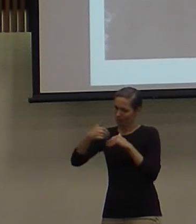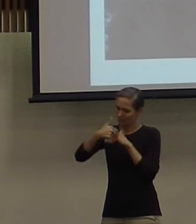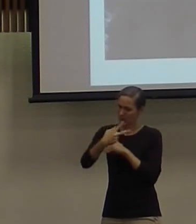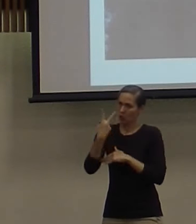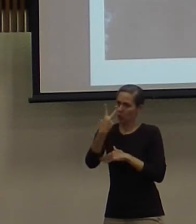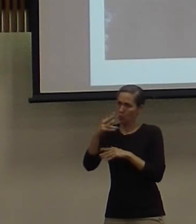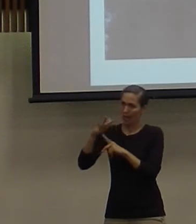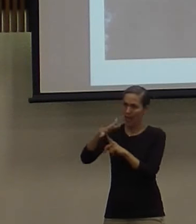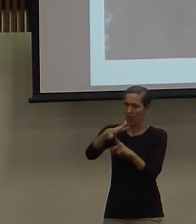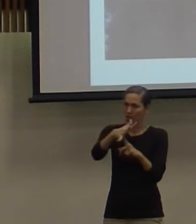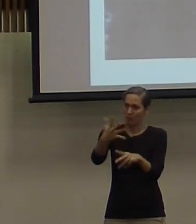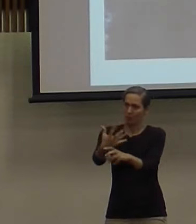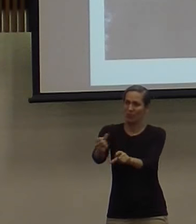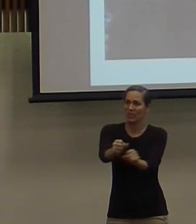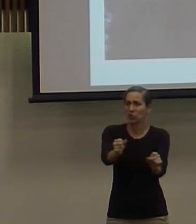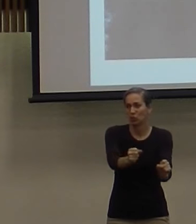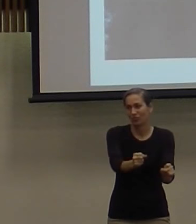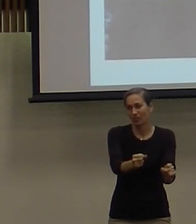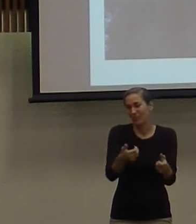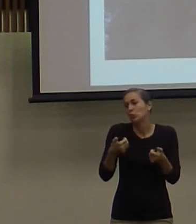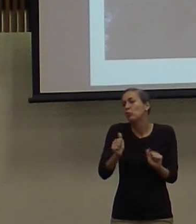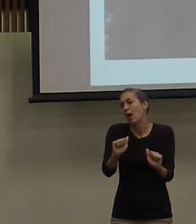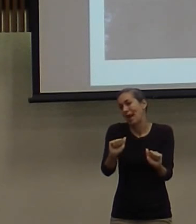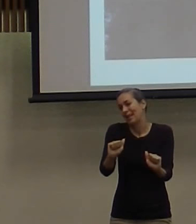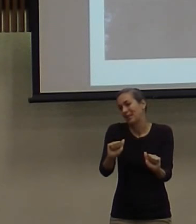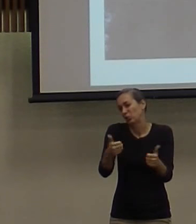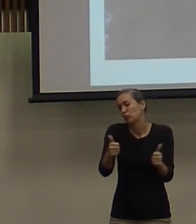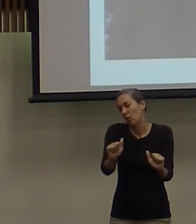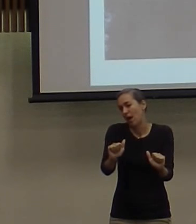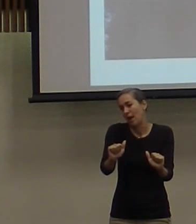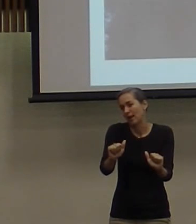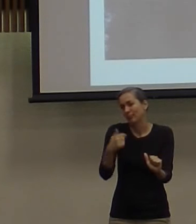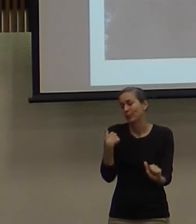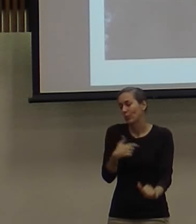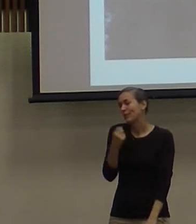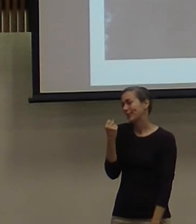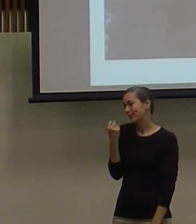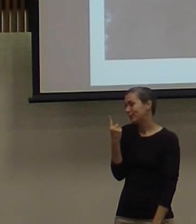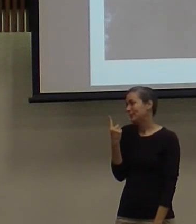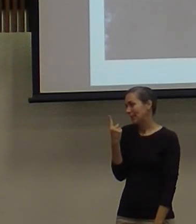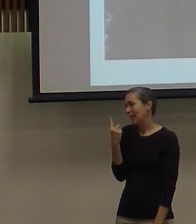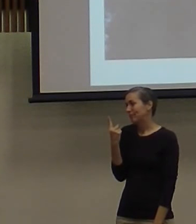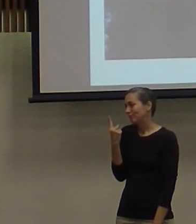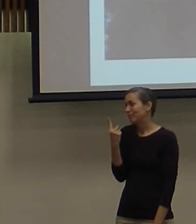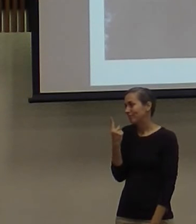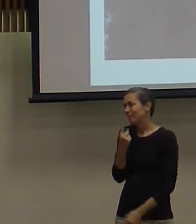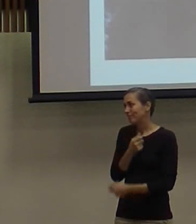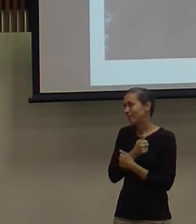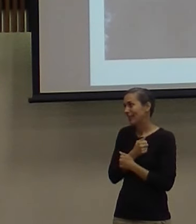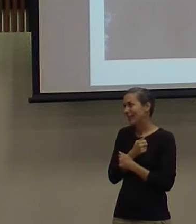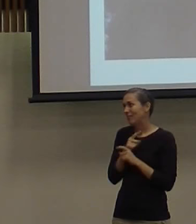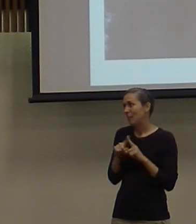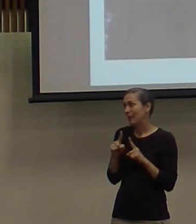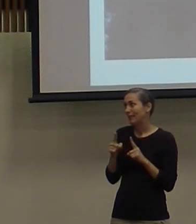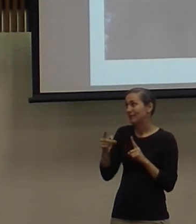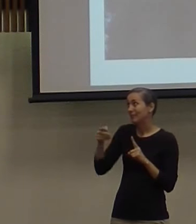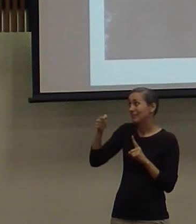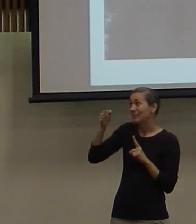to rescue the church, and we understand that and we love that. But God have a